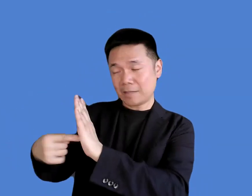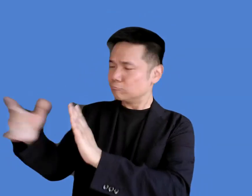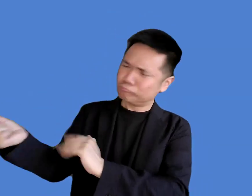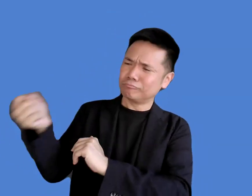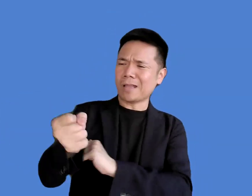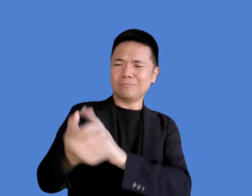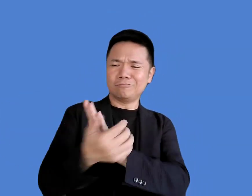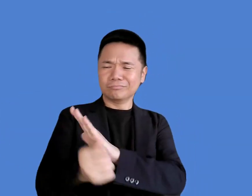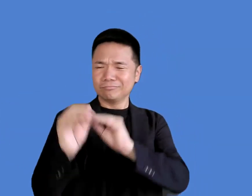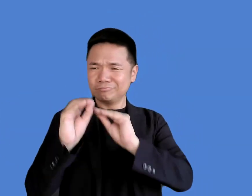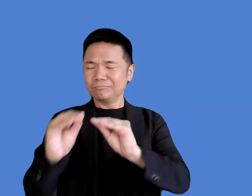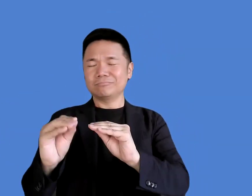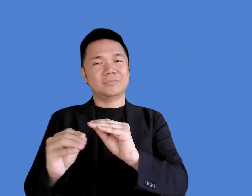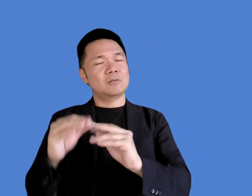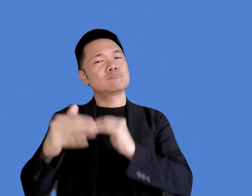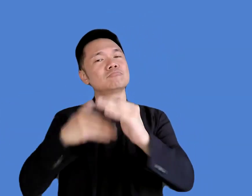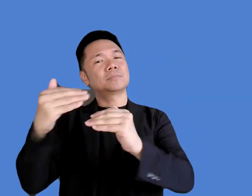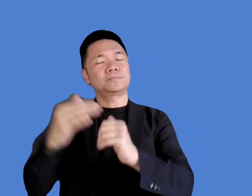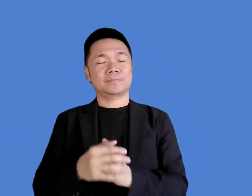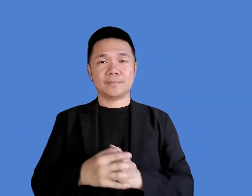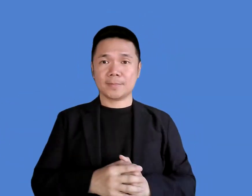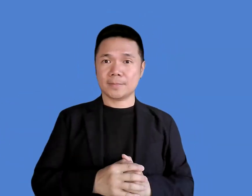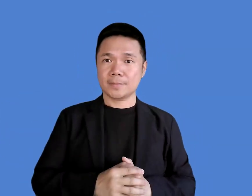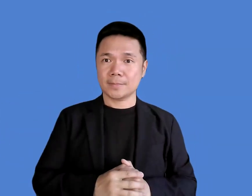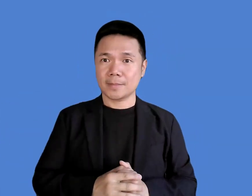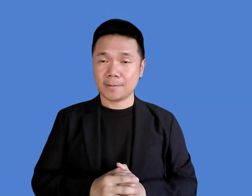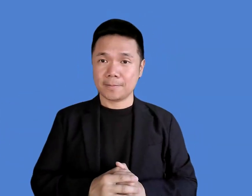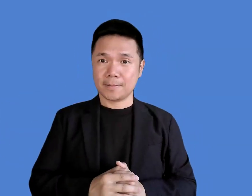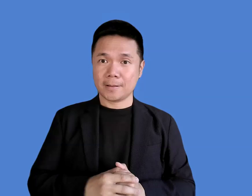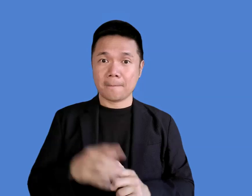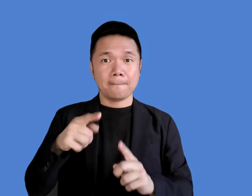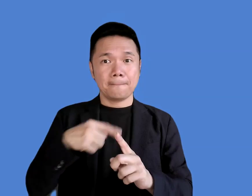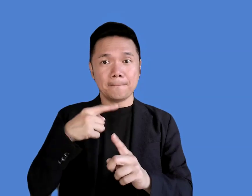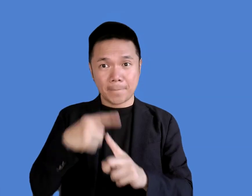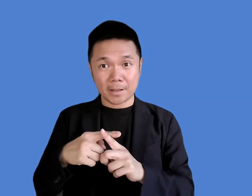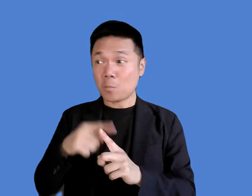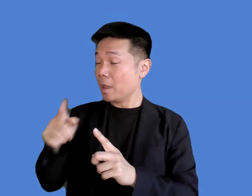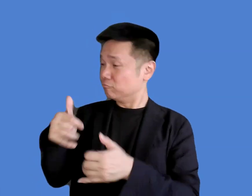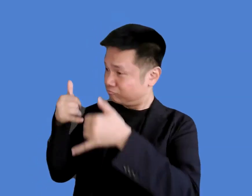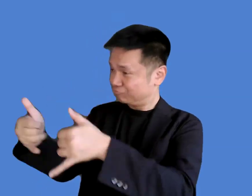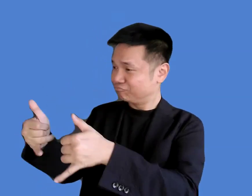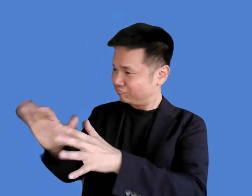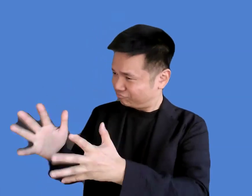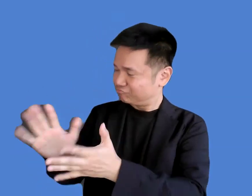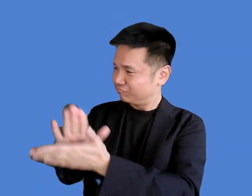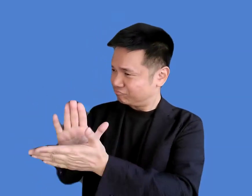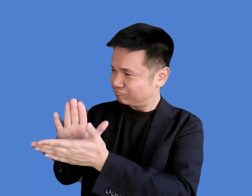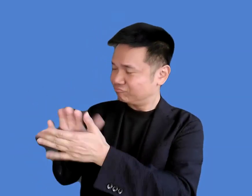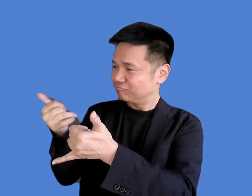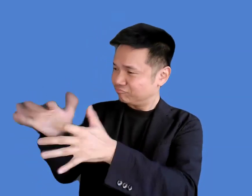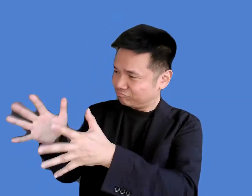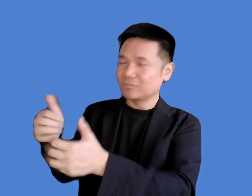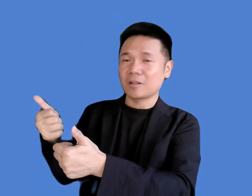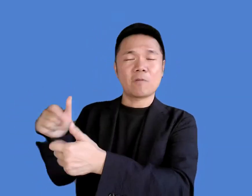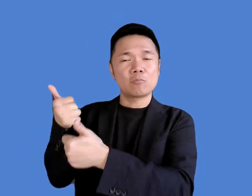Among the many different things that we do, we also acknowledge them with Women in Tech Awards. So additionally, we